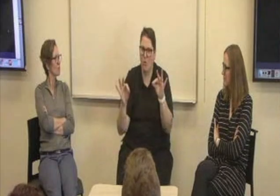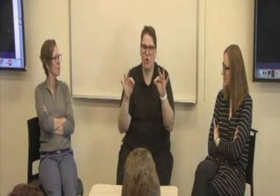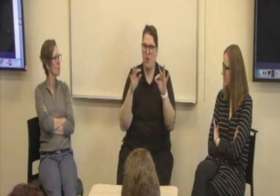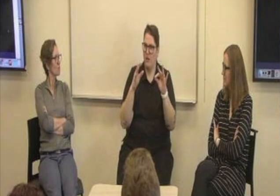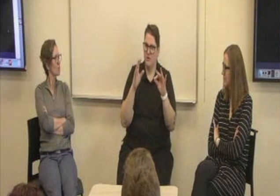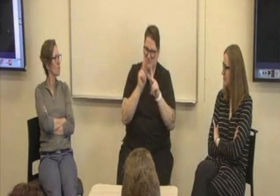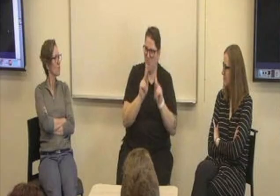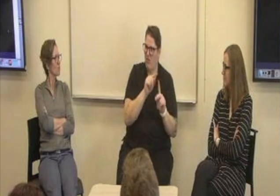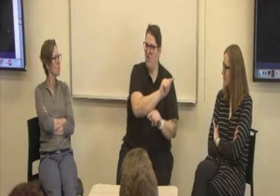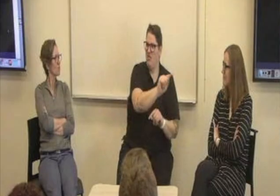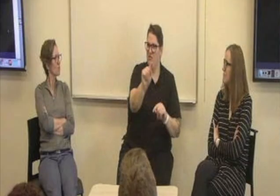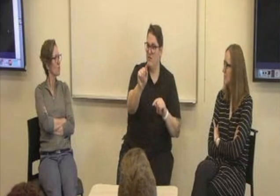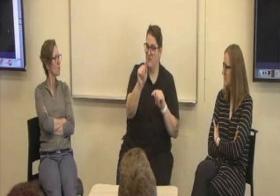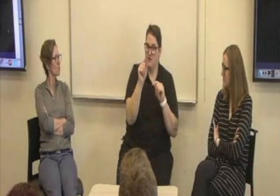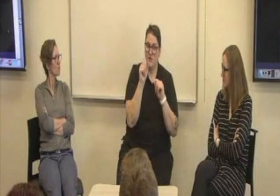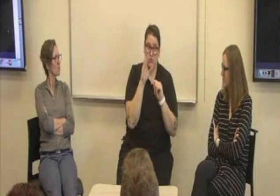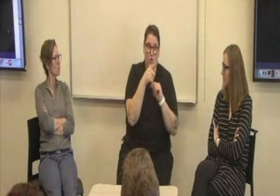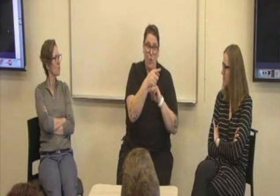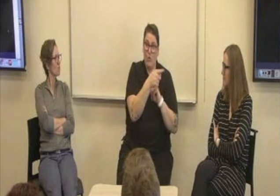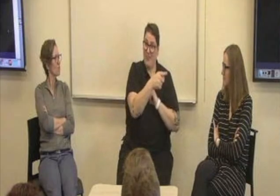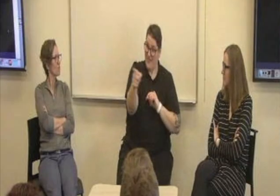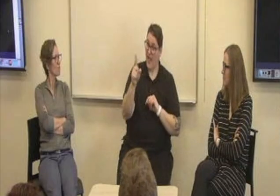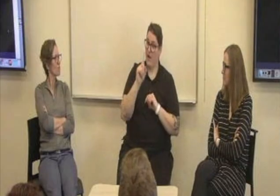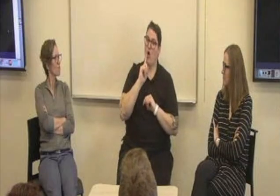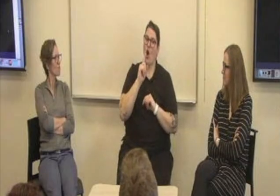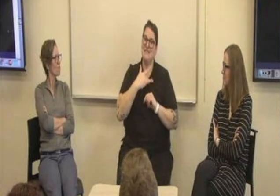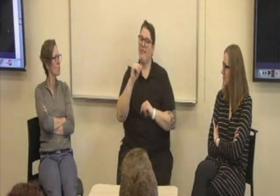deaf employees are bilingual people.